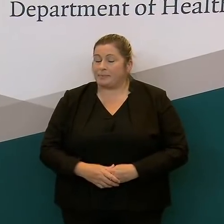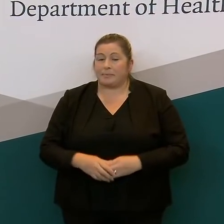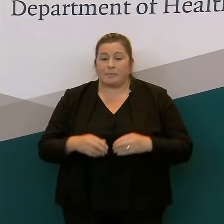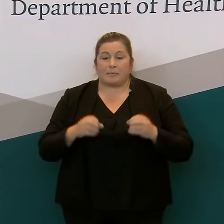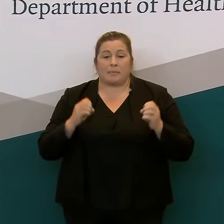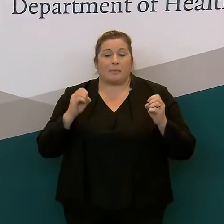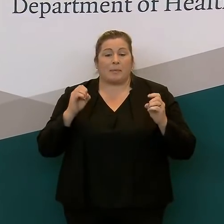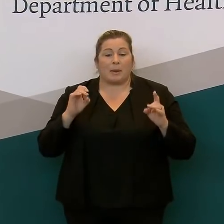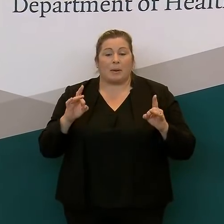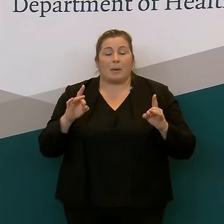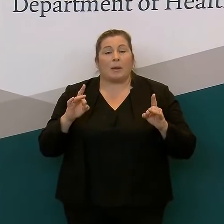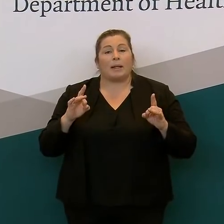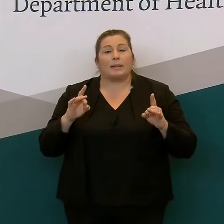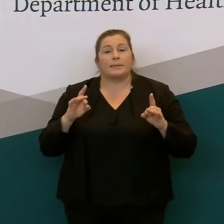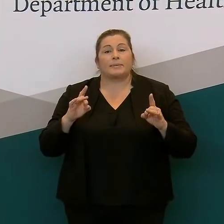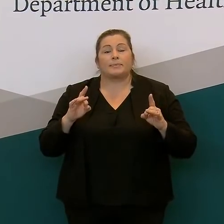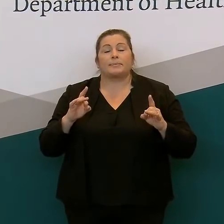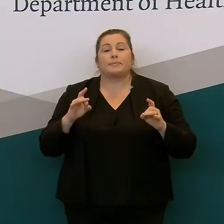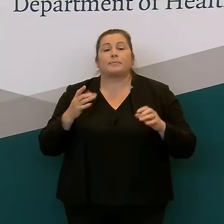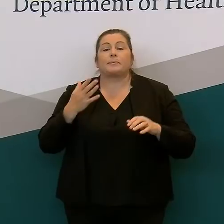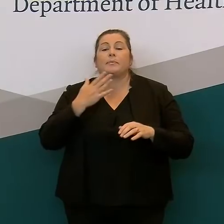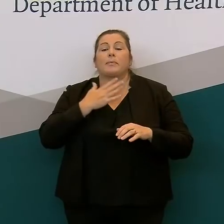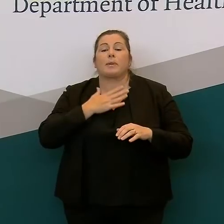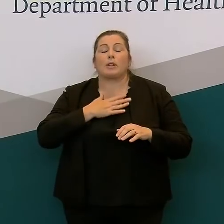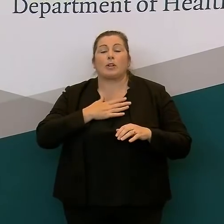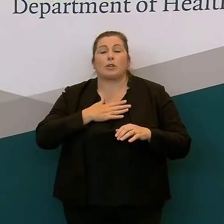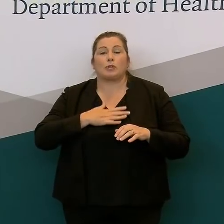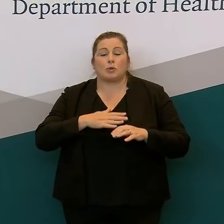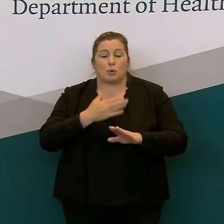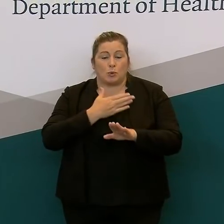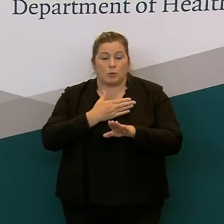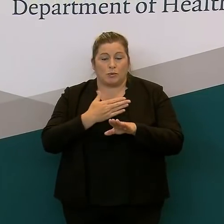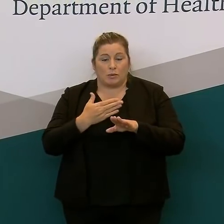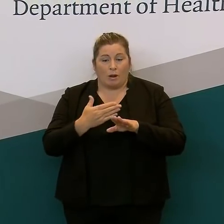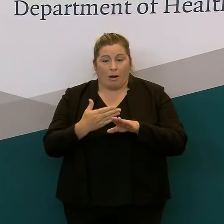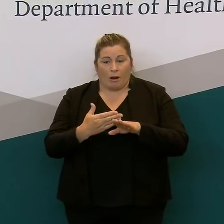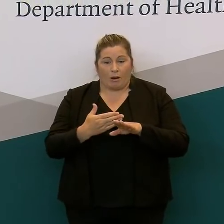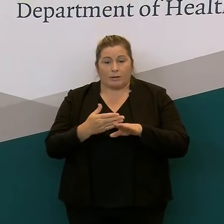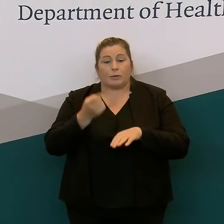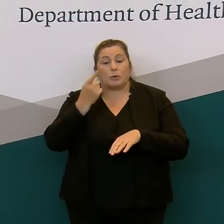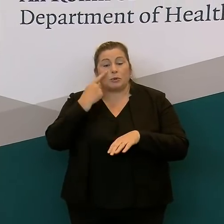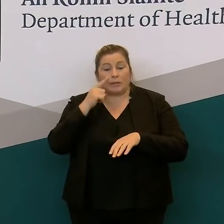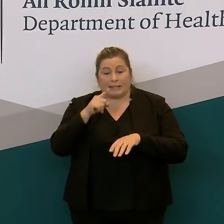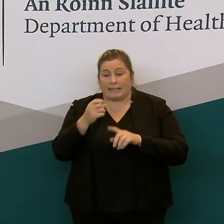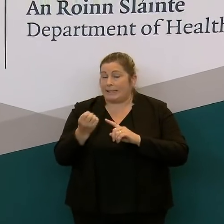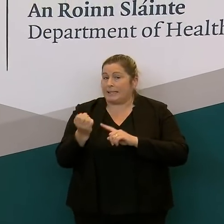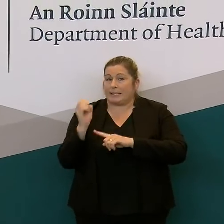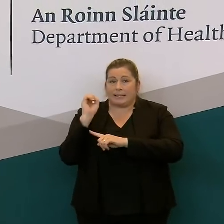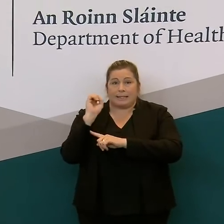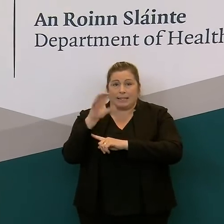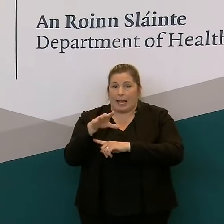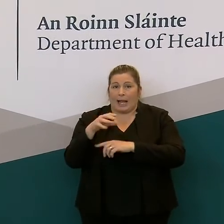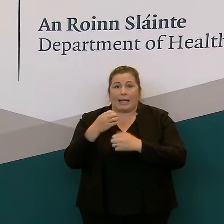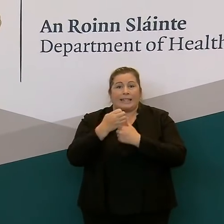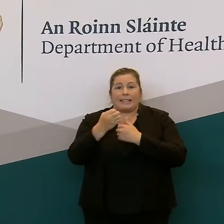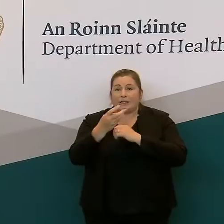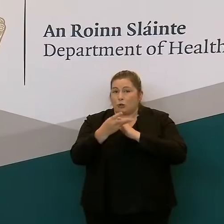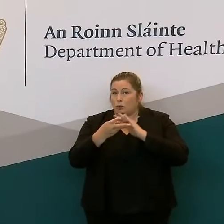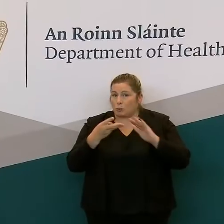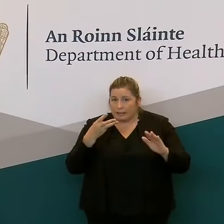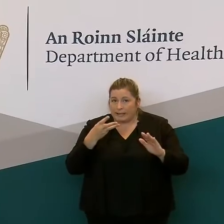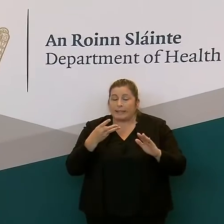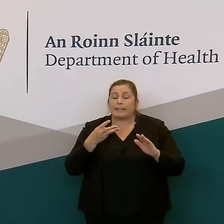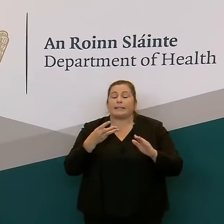Okay, so just by to start, you've seen this slide each week, just